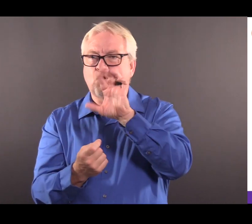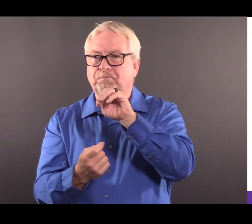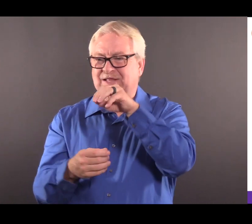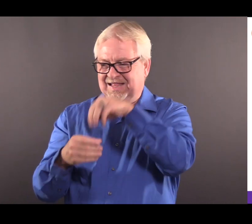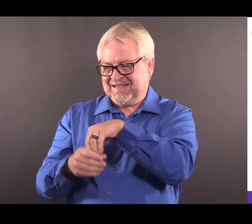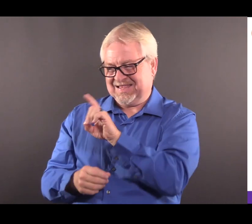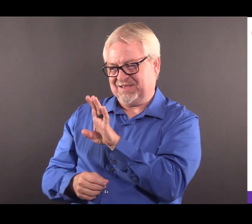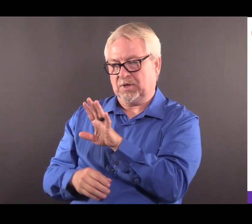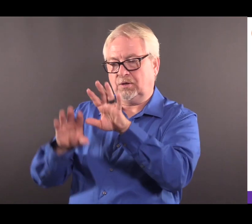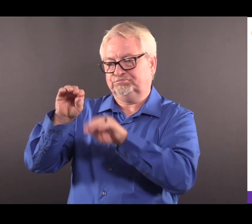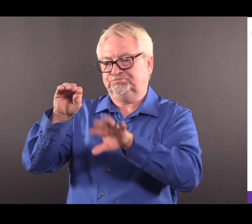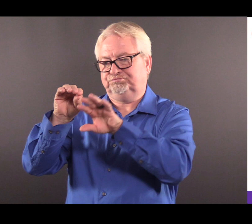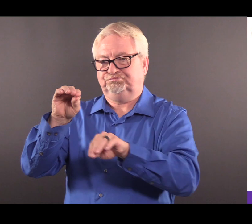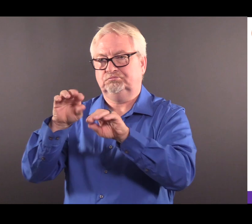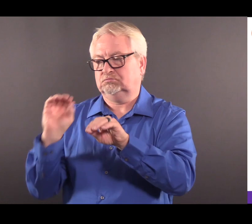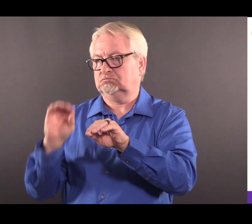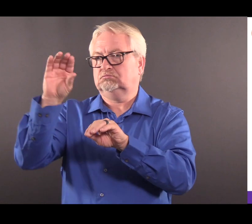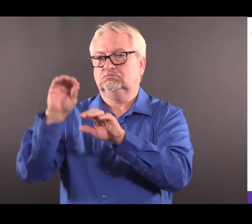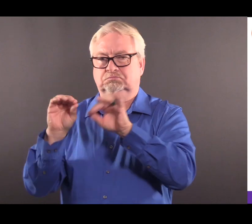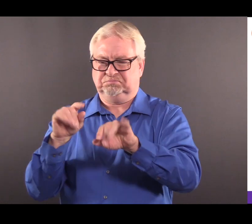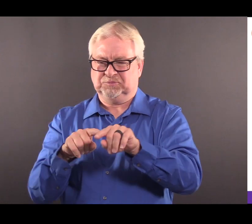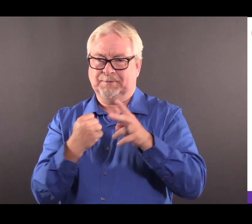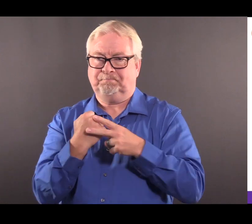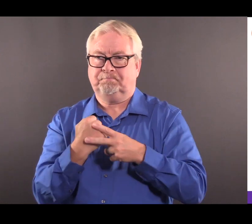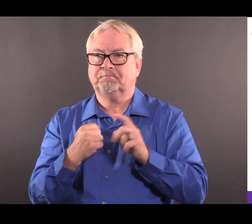specific format within the database.